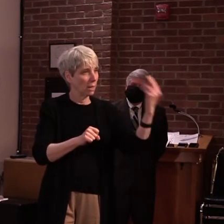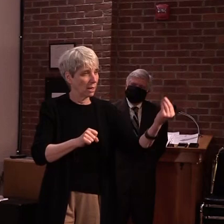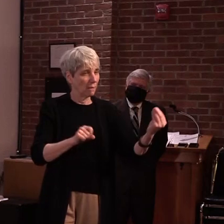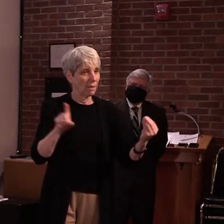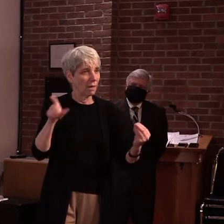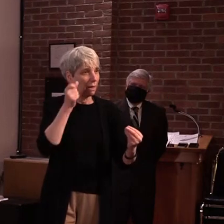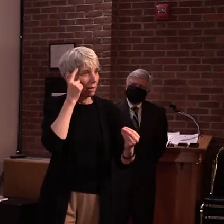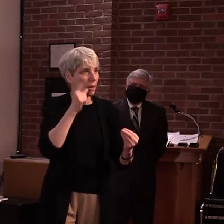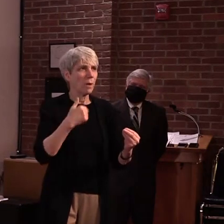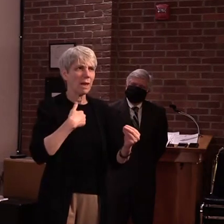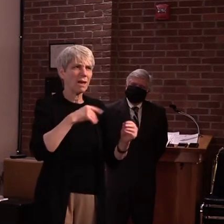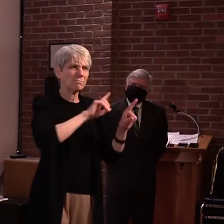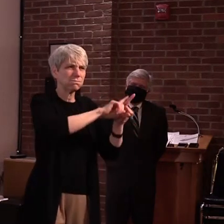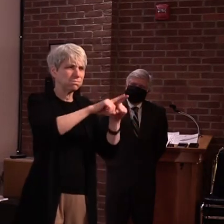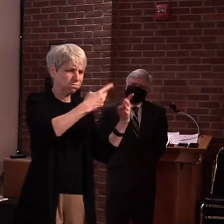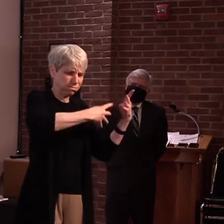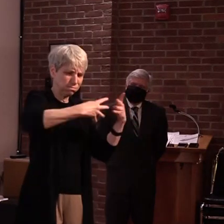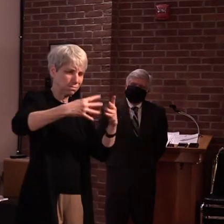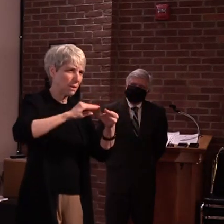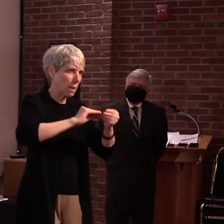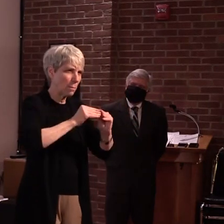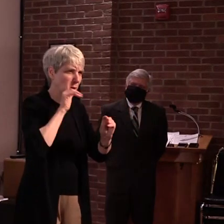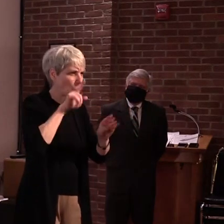on traffic data.